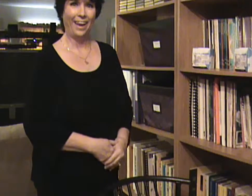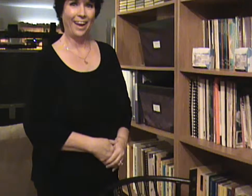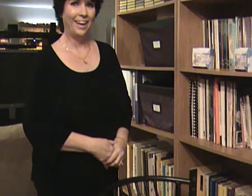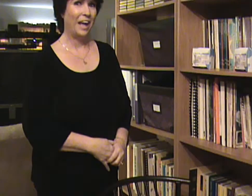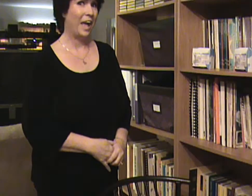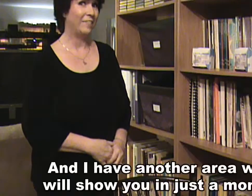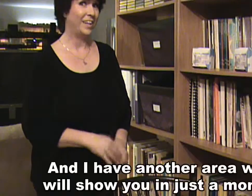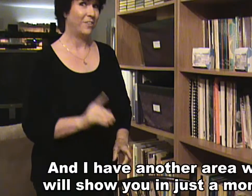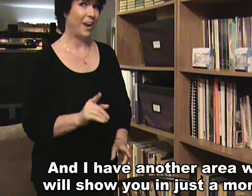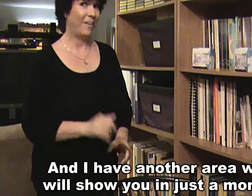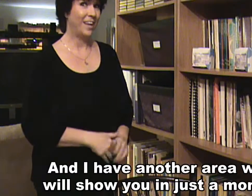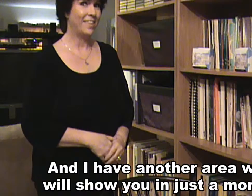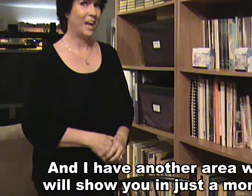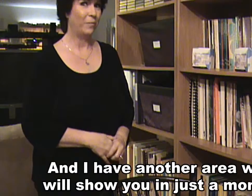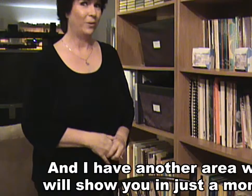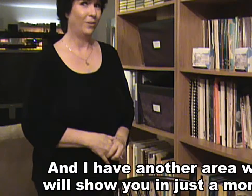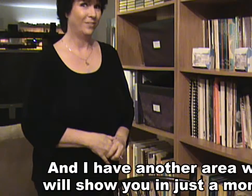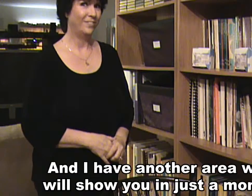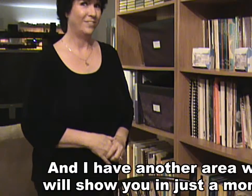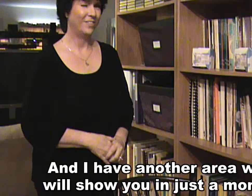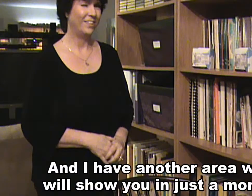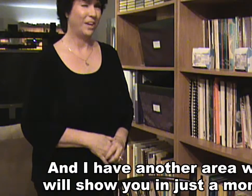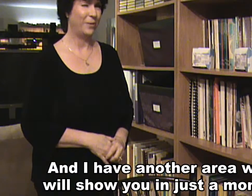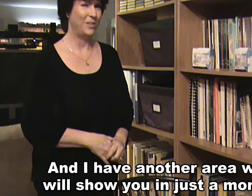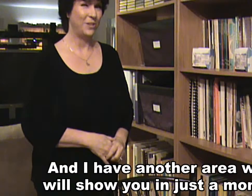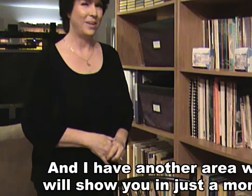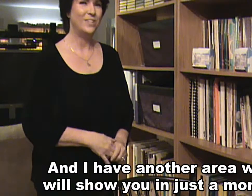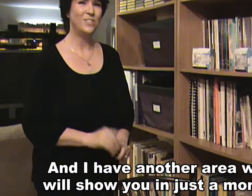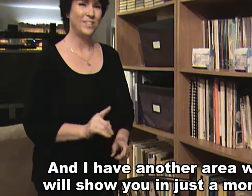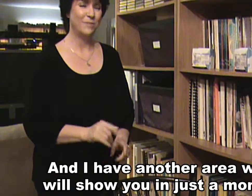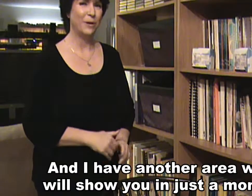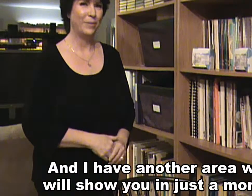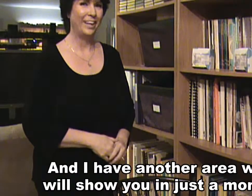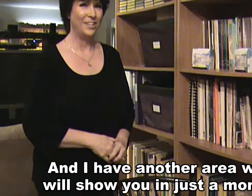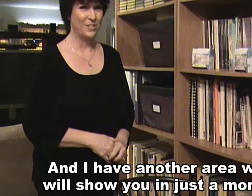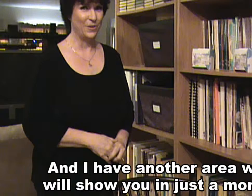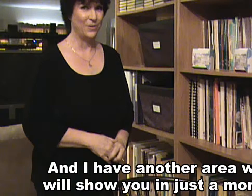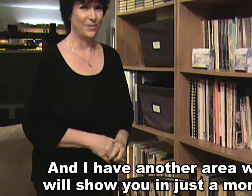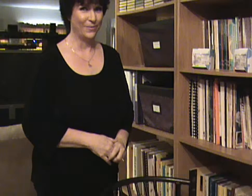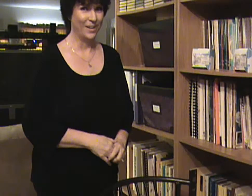And I have another area that I will get with you in just a moment and show you as well.